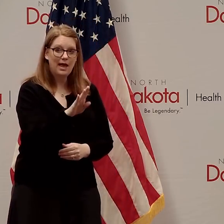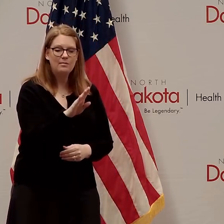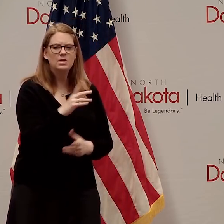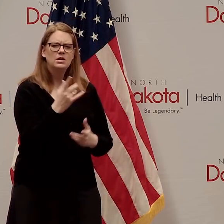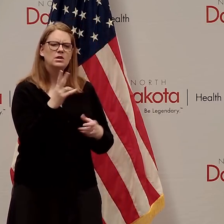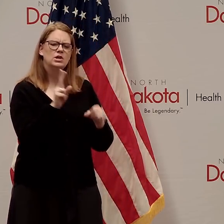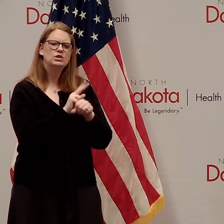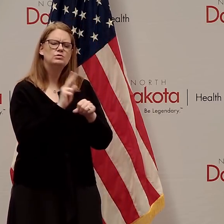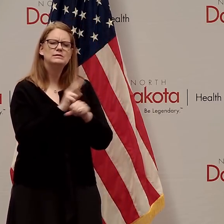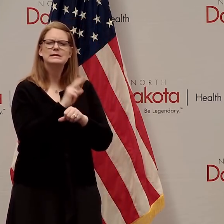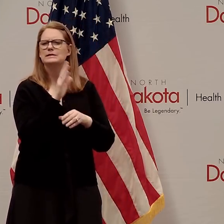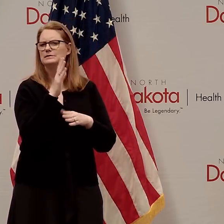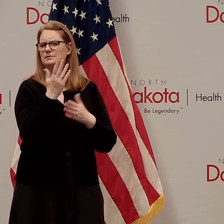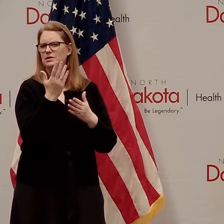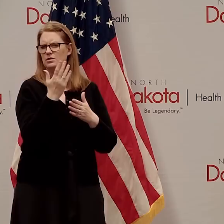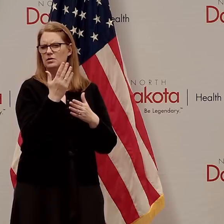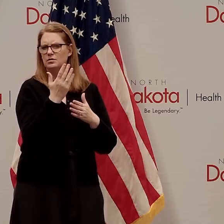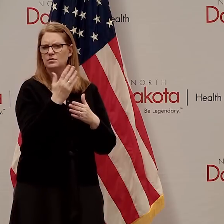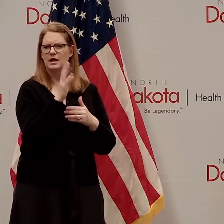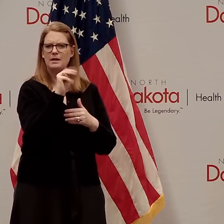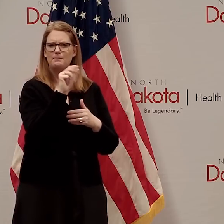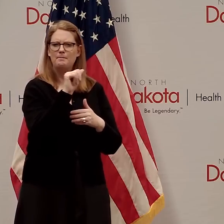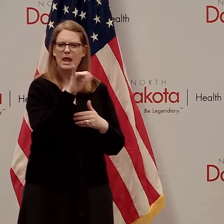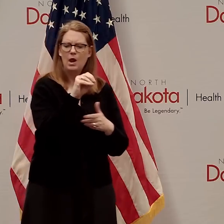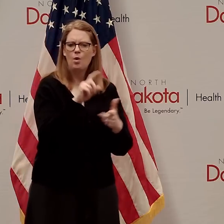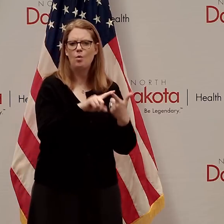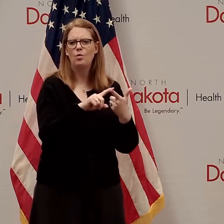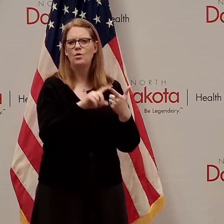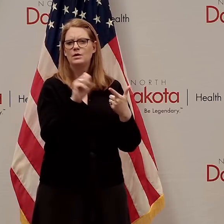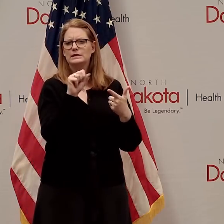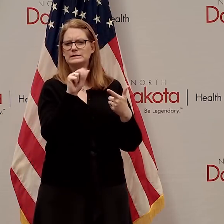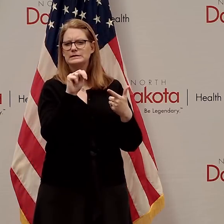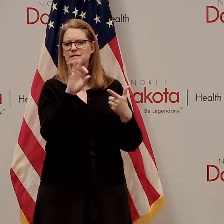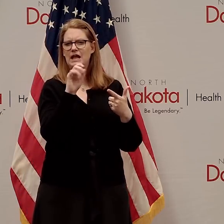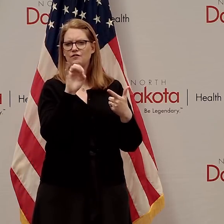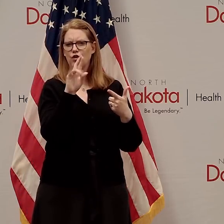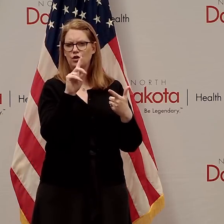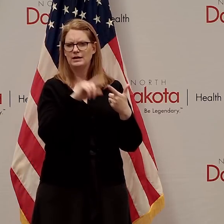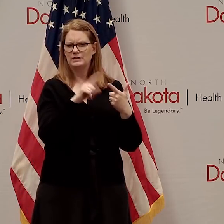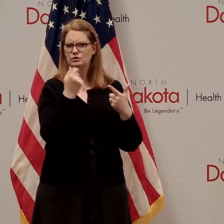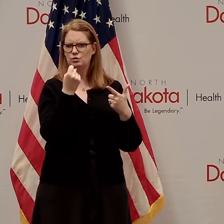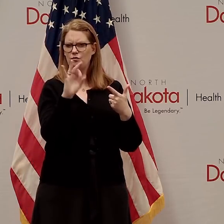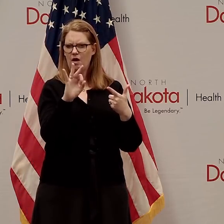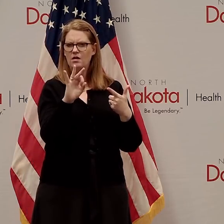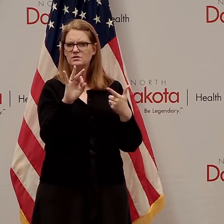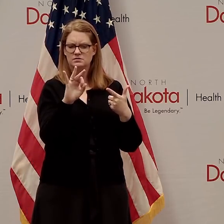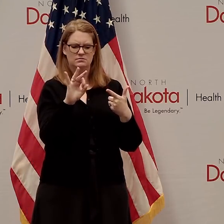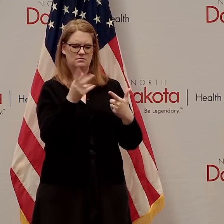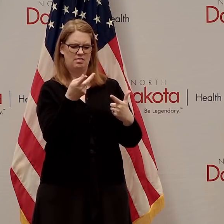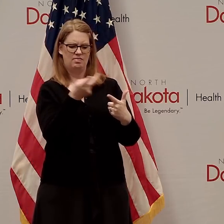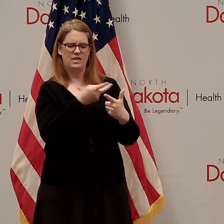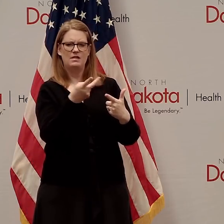some capacity earlier at Mayo, and also Sanford Sioux Falls has been processing